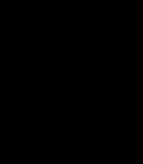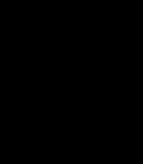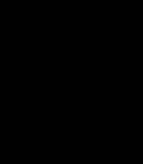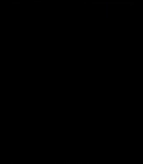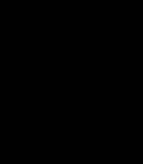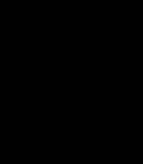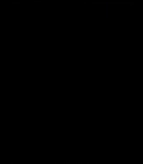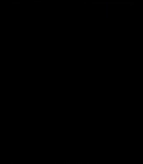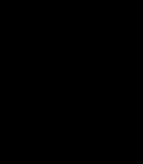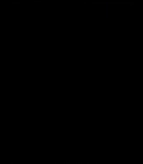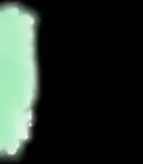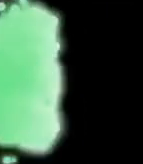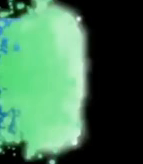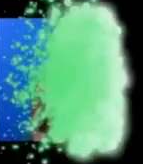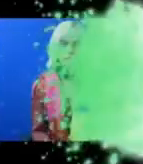Yellow.